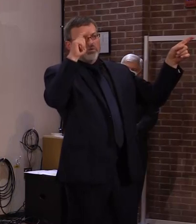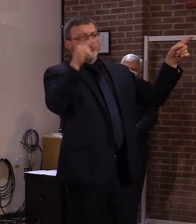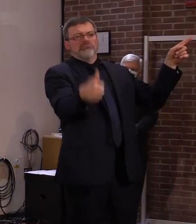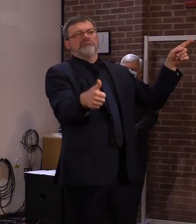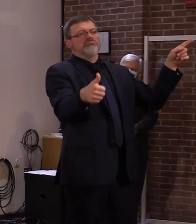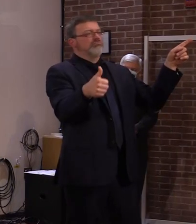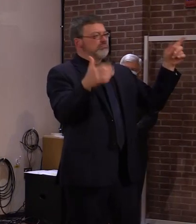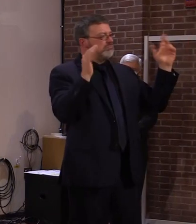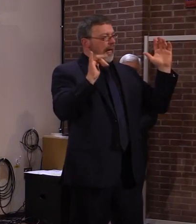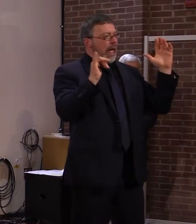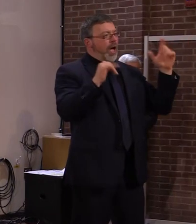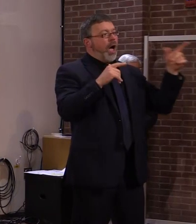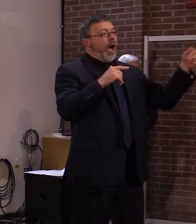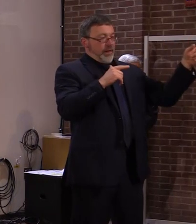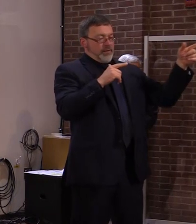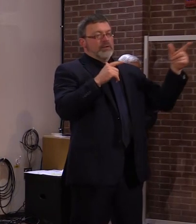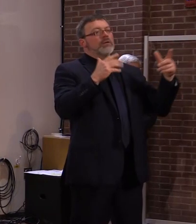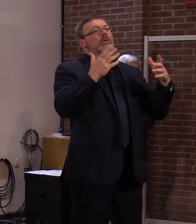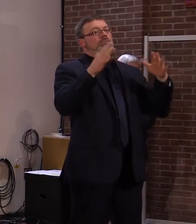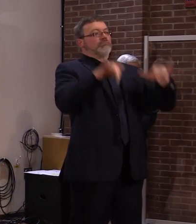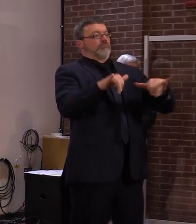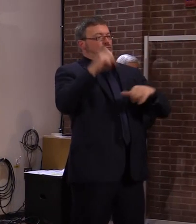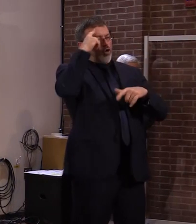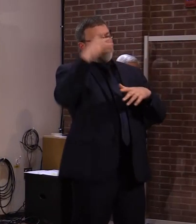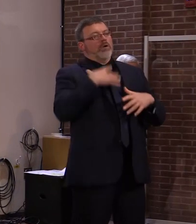made the right decision.